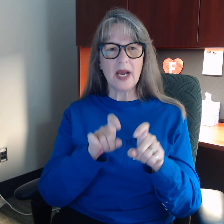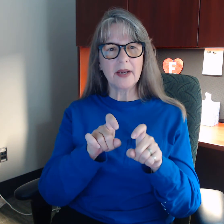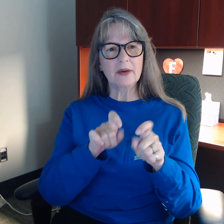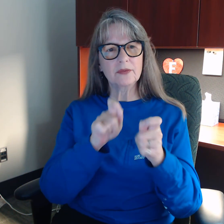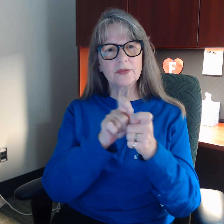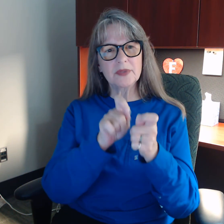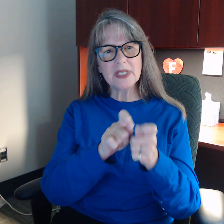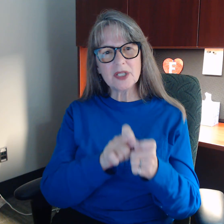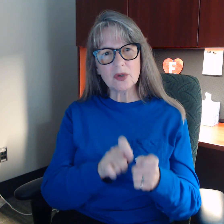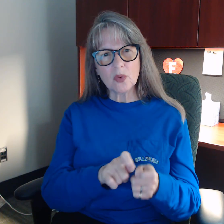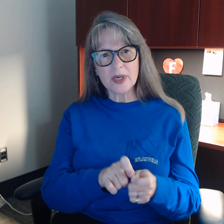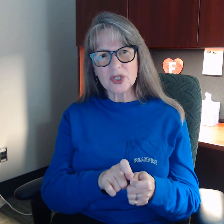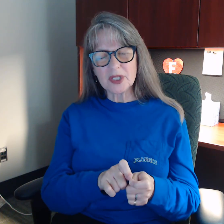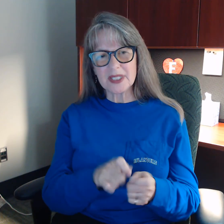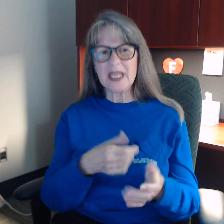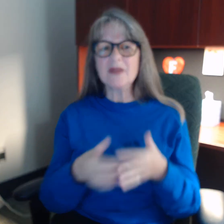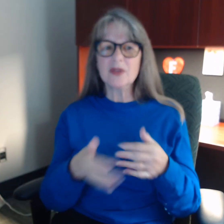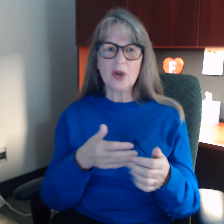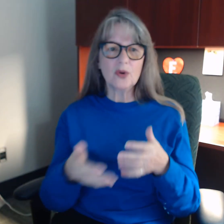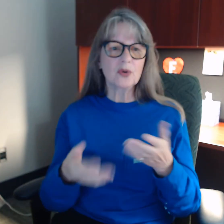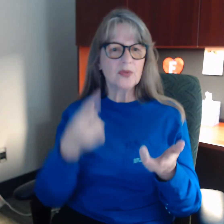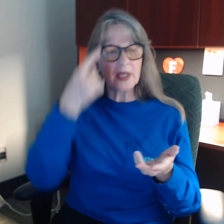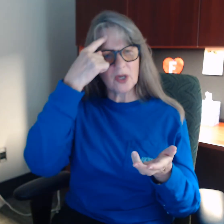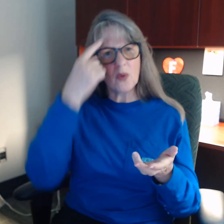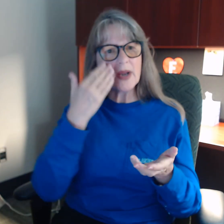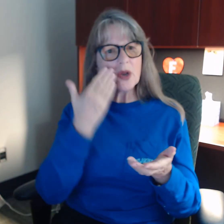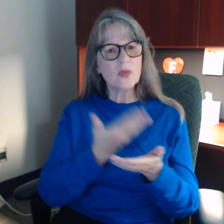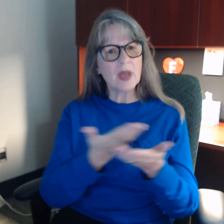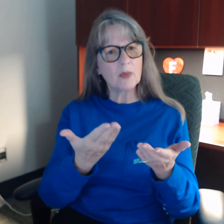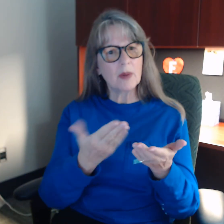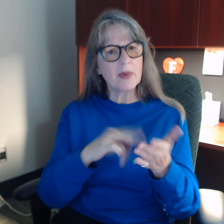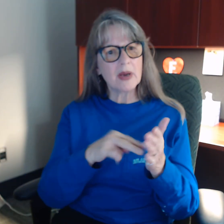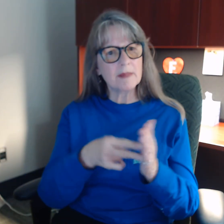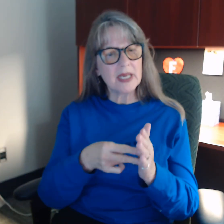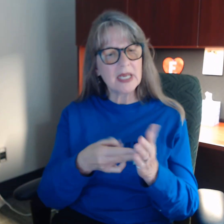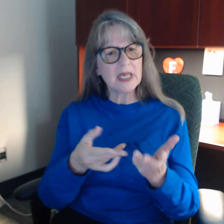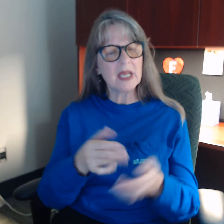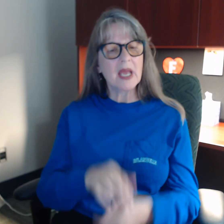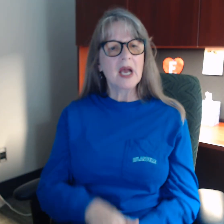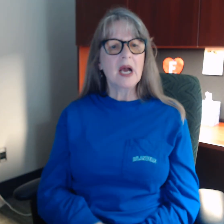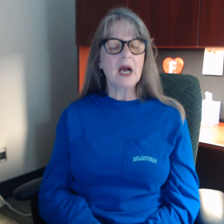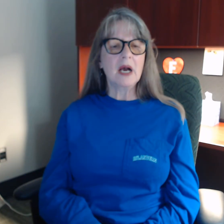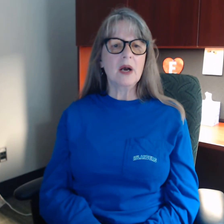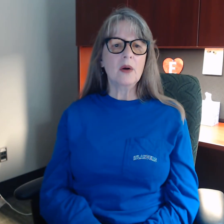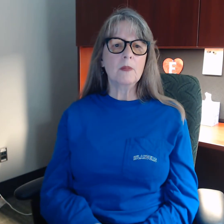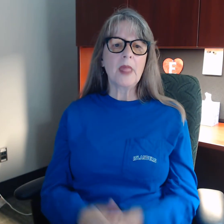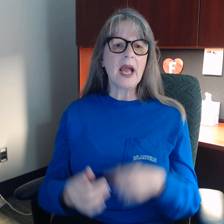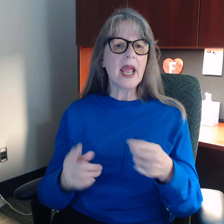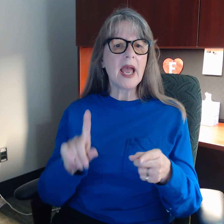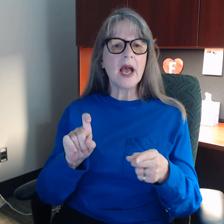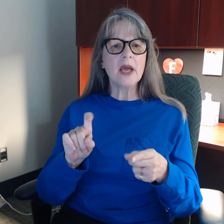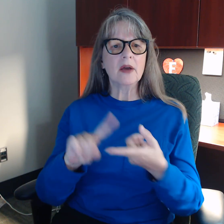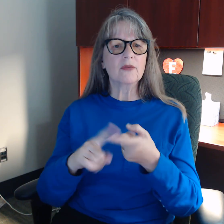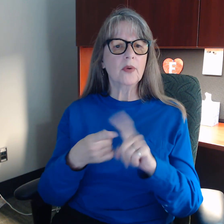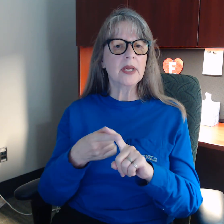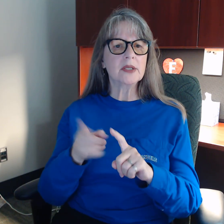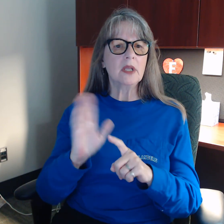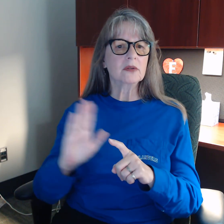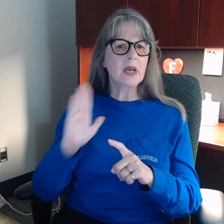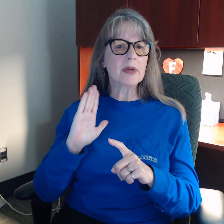kind of detailed questions, even though you're thinking, oh, I know them, or I'm well-meaning. I had a friend a long time ago.